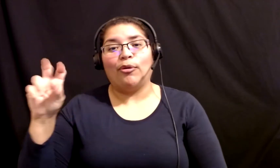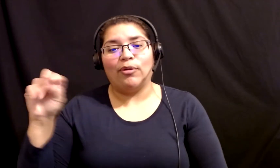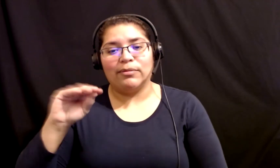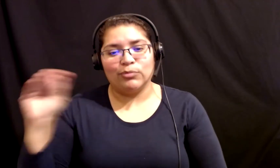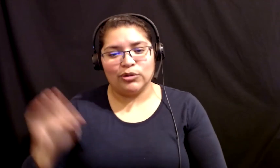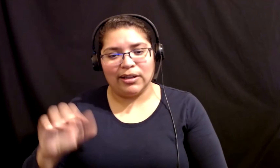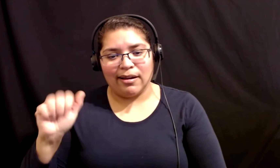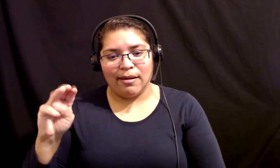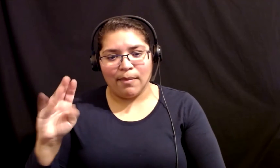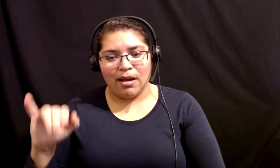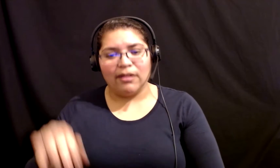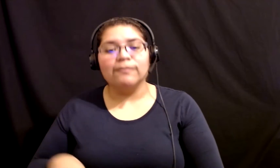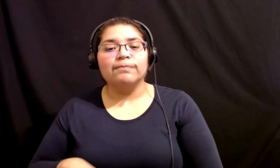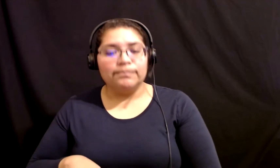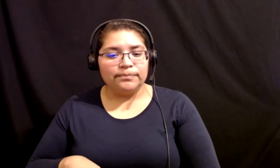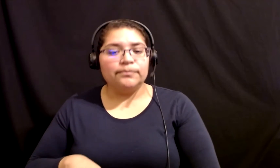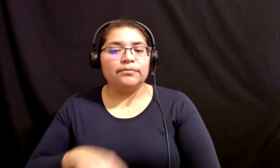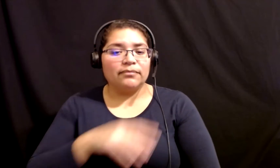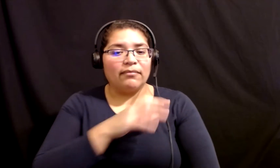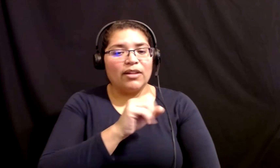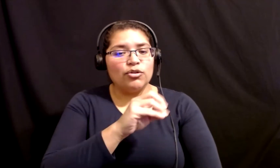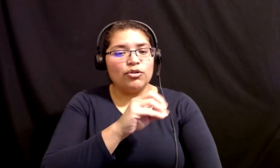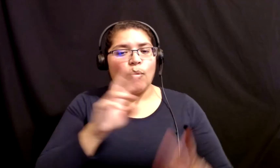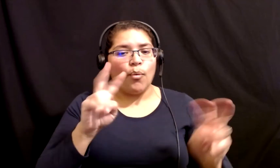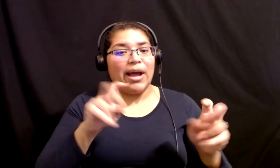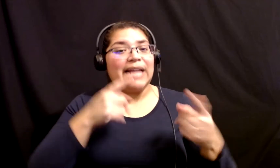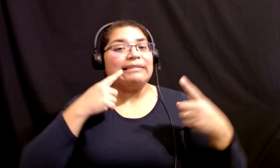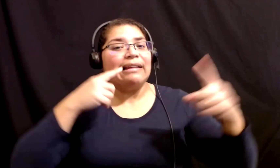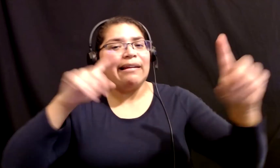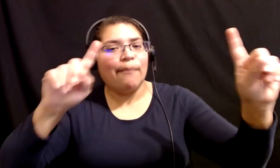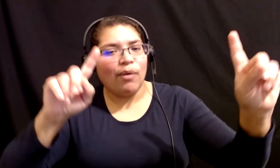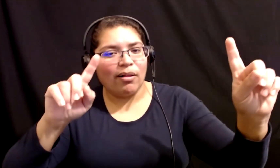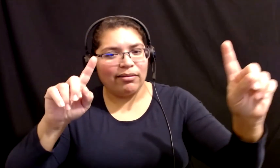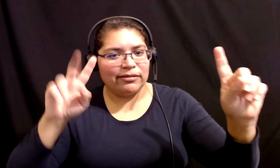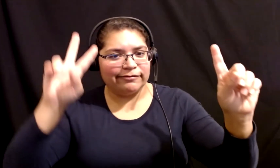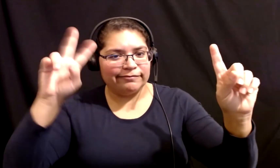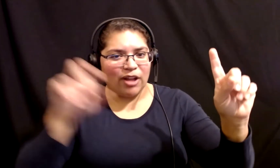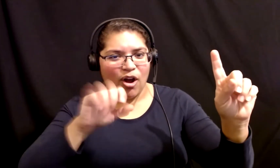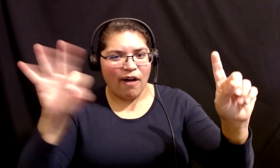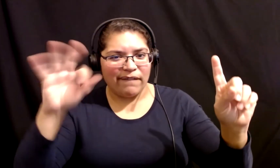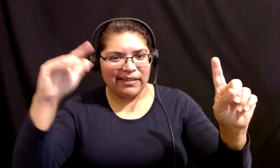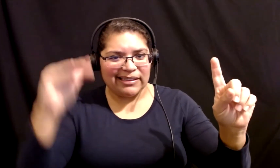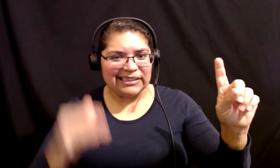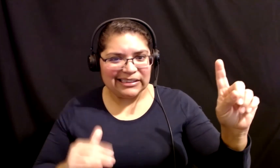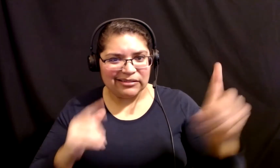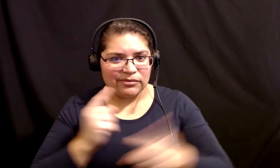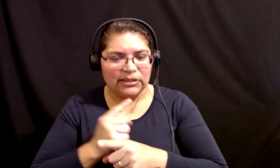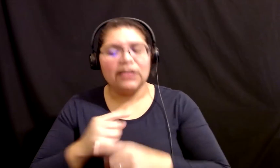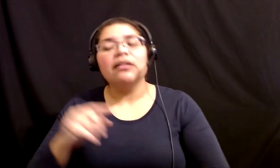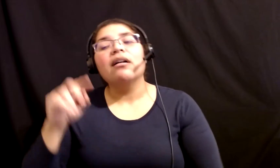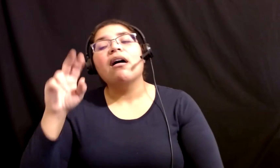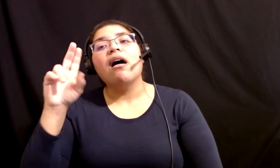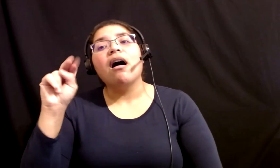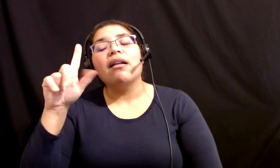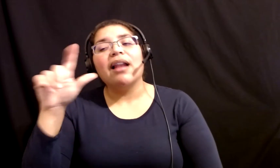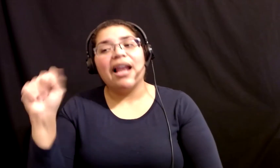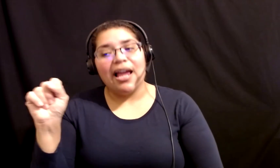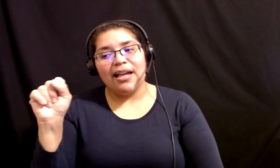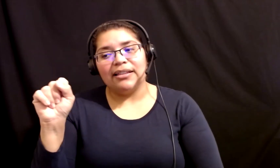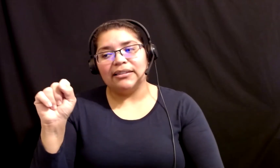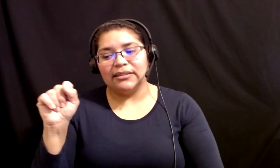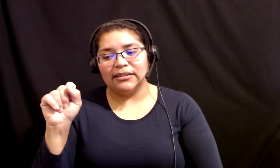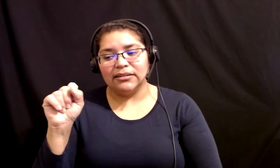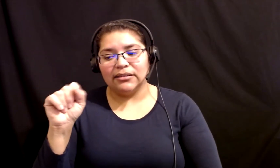So attainable seems to be off the list. Unless, is that what I'm hearing? Unless it's done out